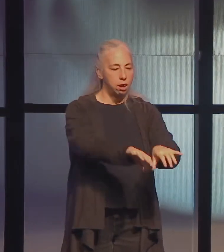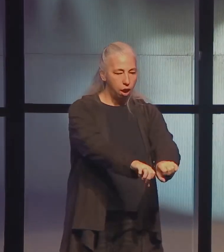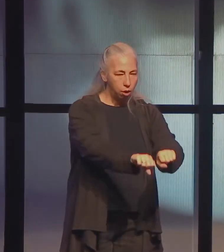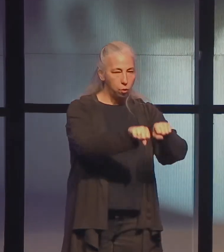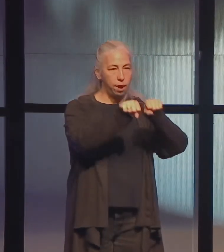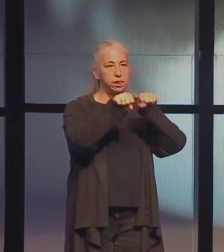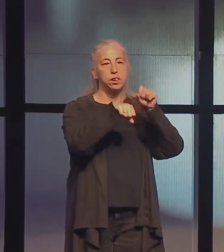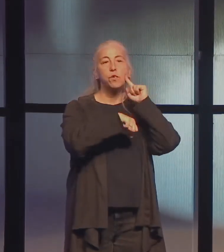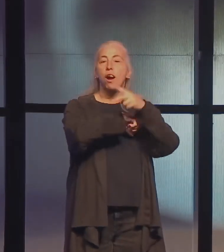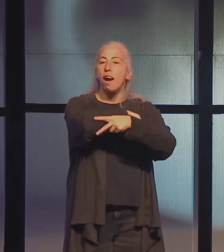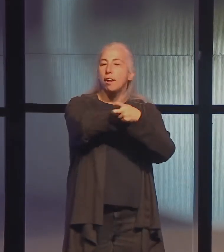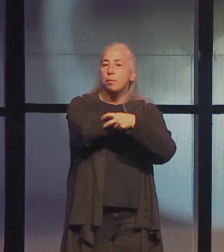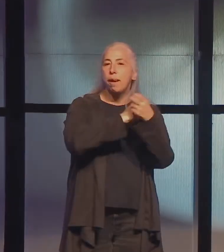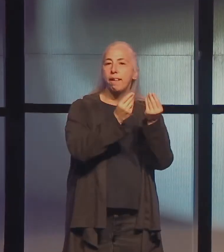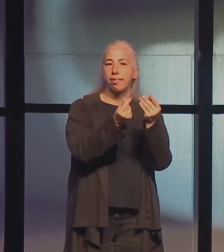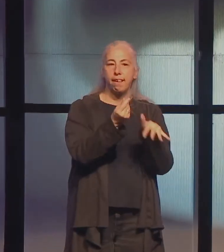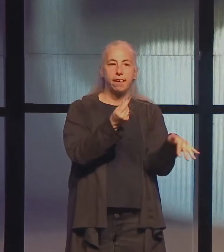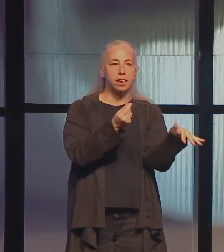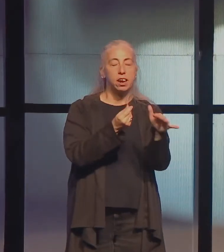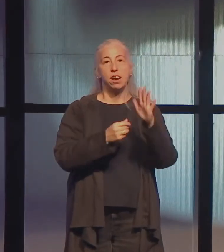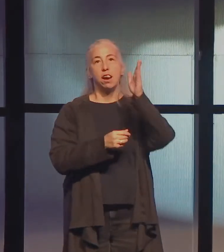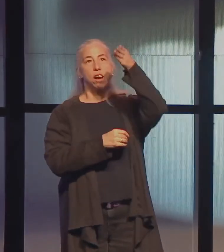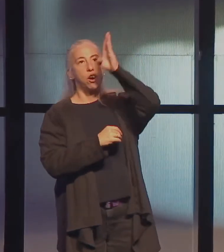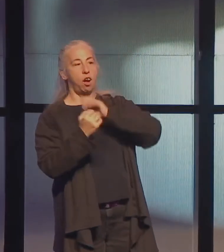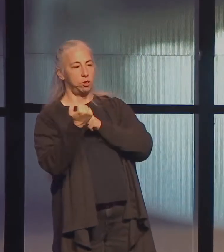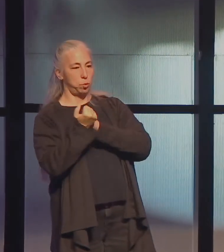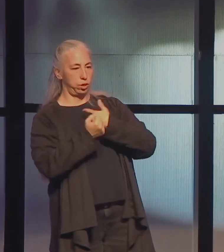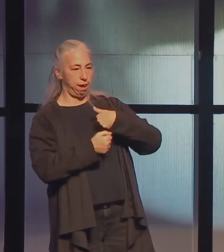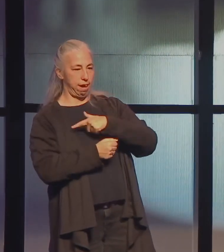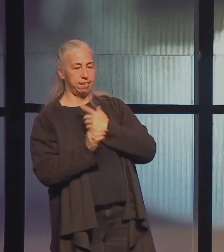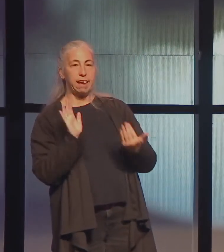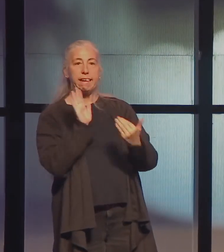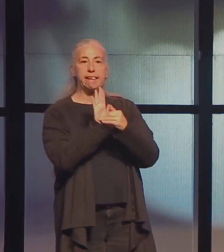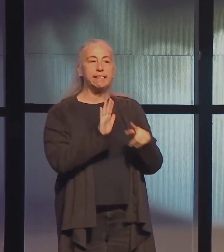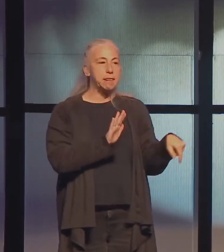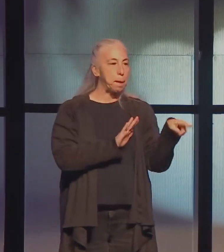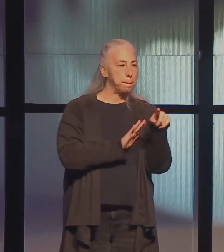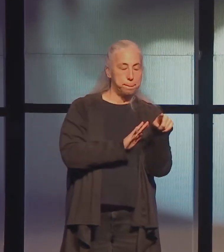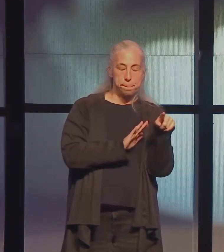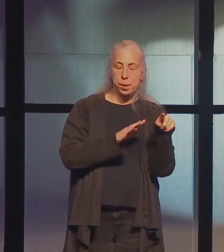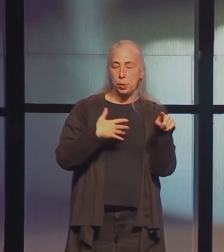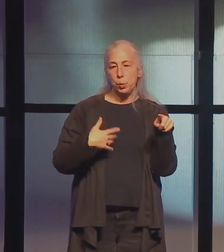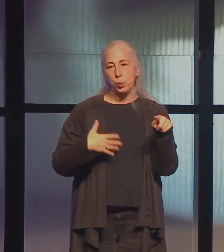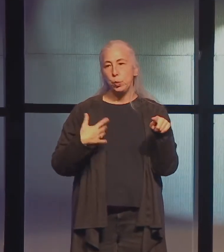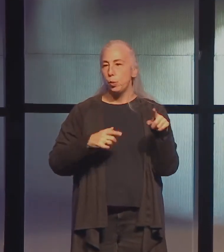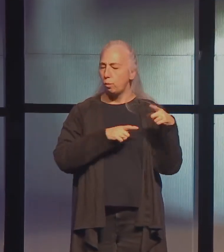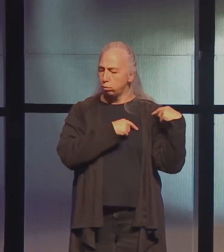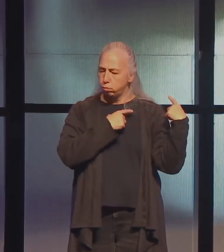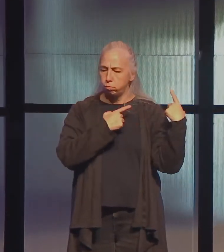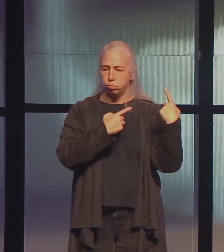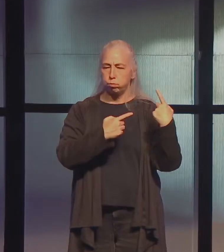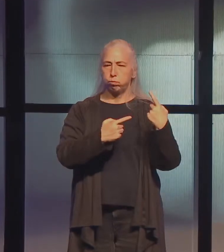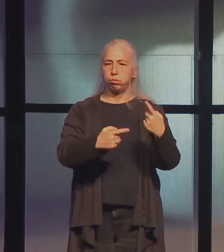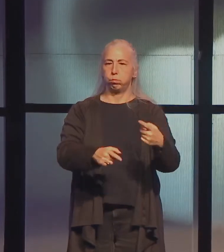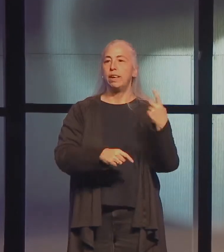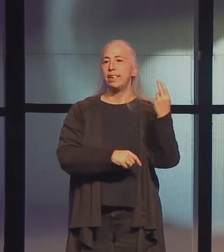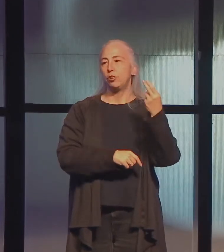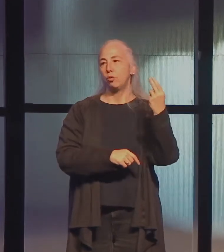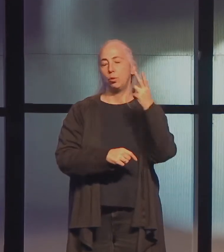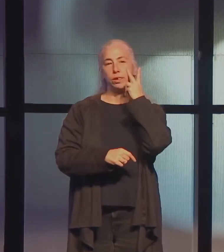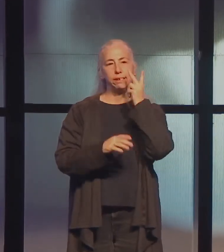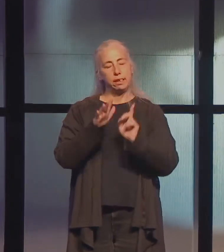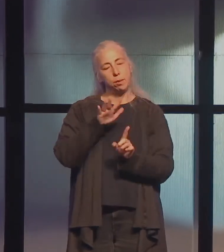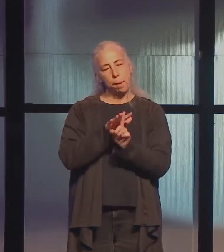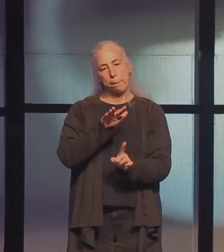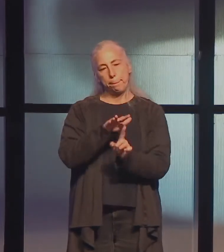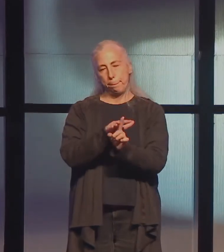believing God is on our side against them has tragically echoed throughout human history. And stories like